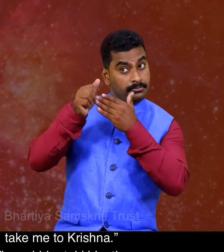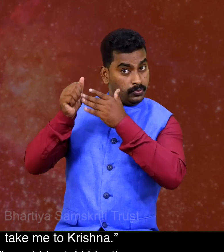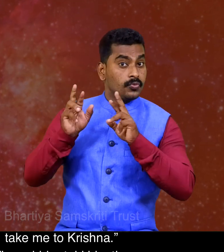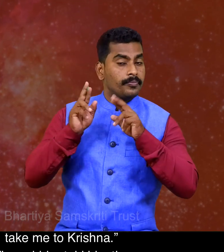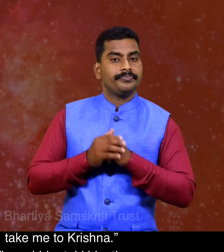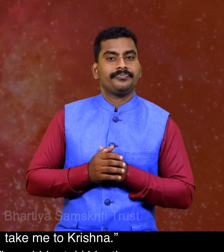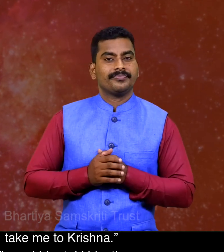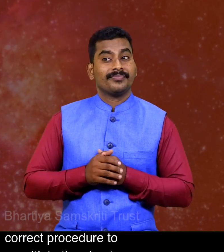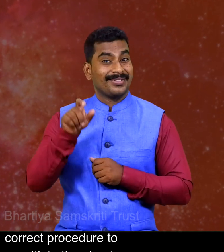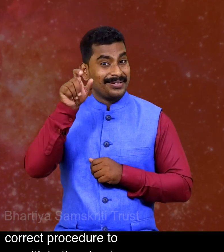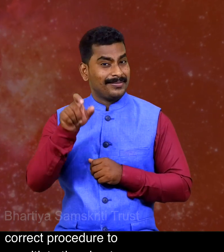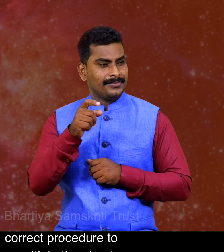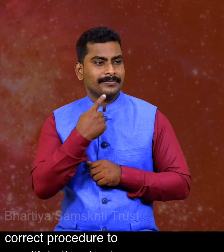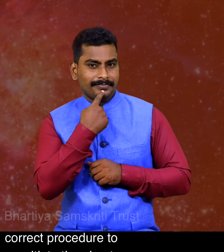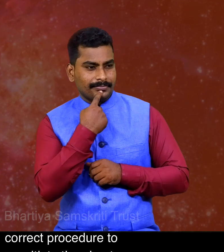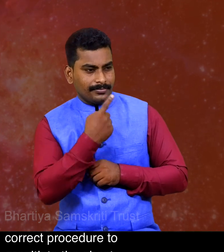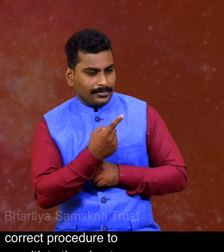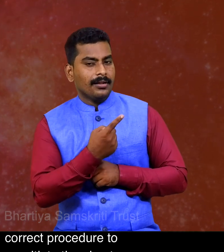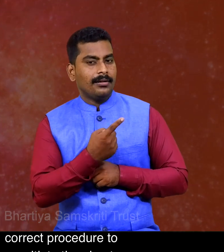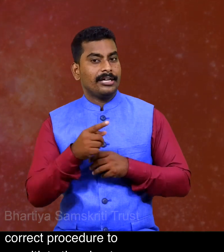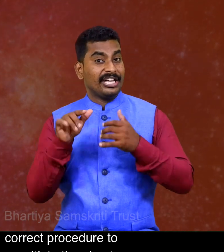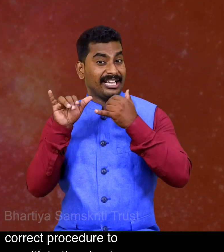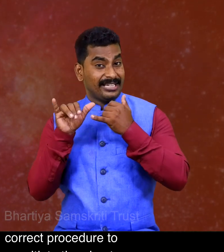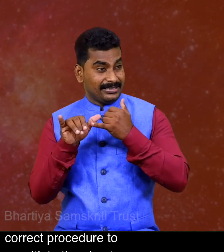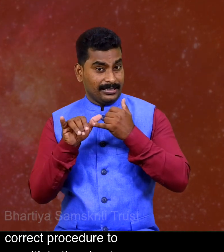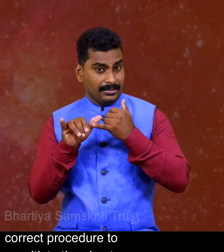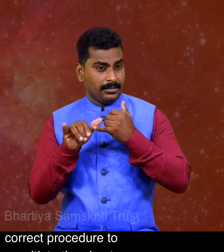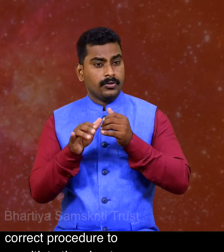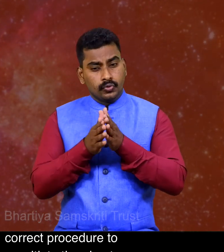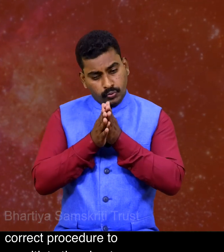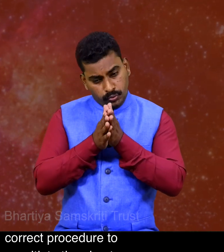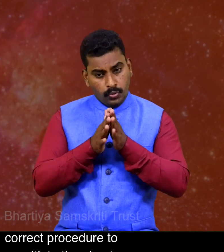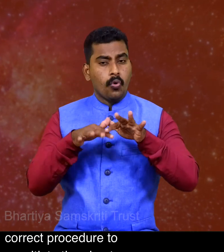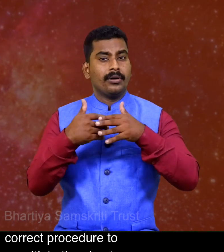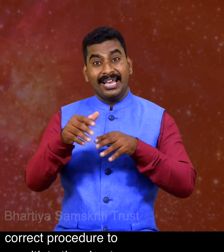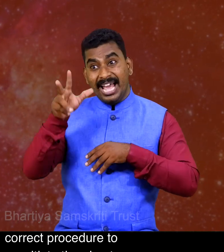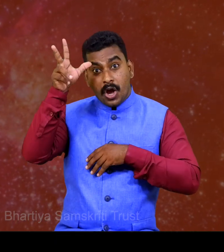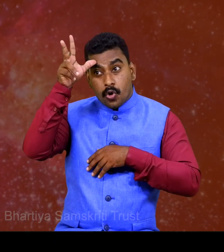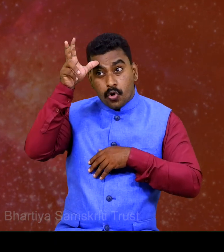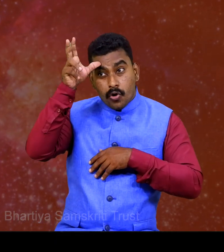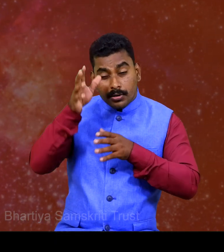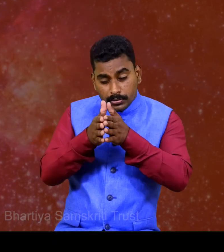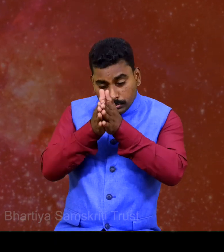The cobbler told him the correct procedure to propitiate the ghost.